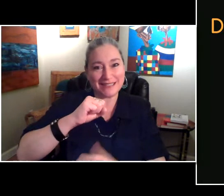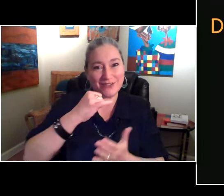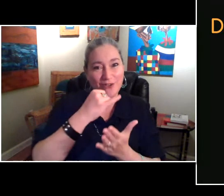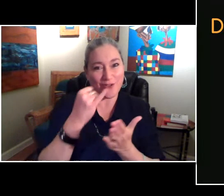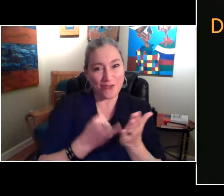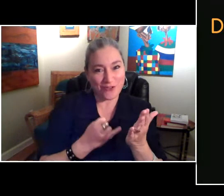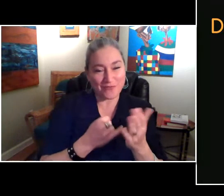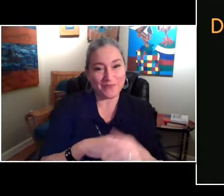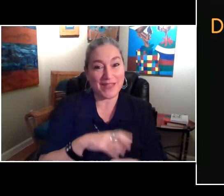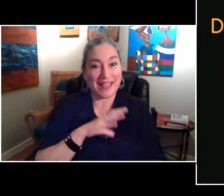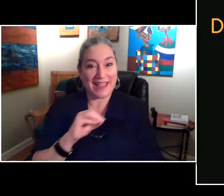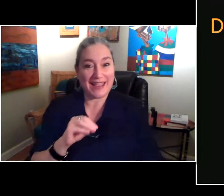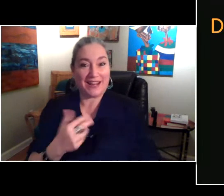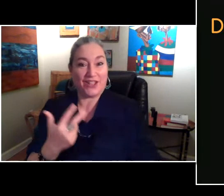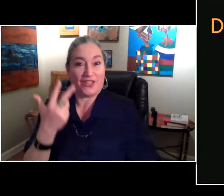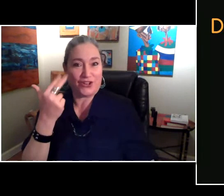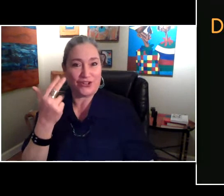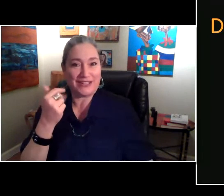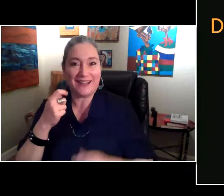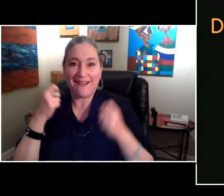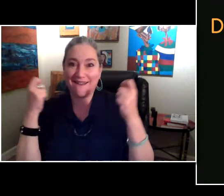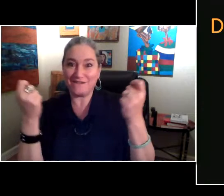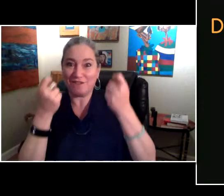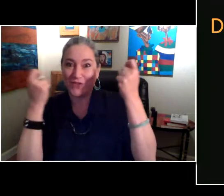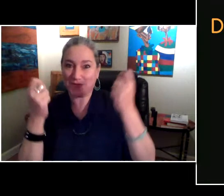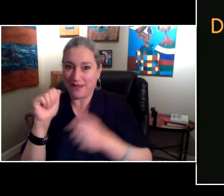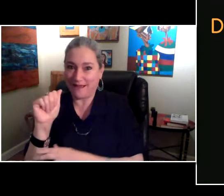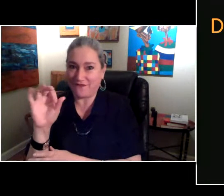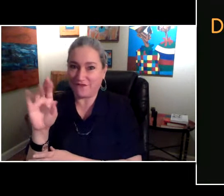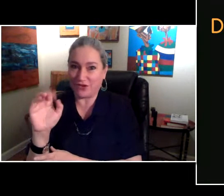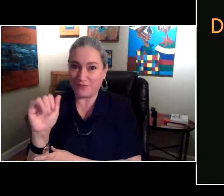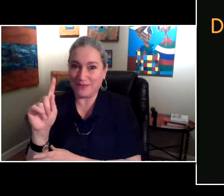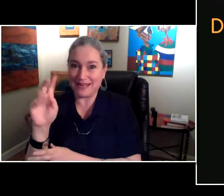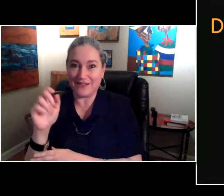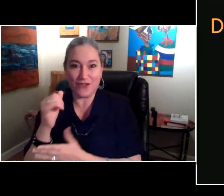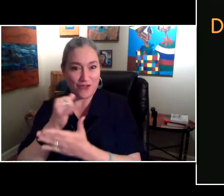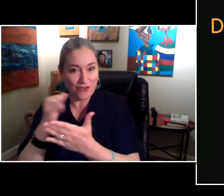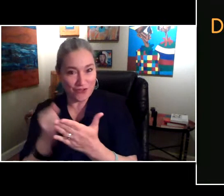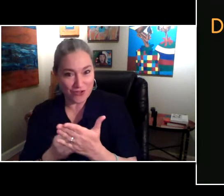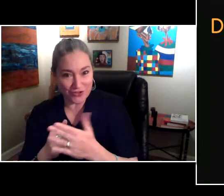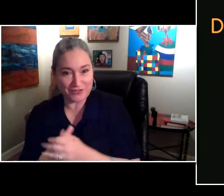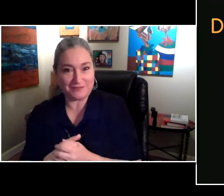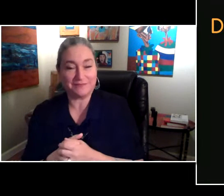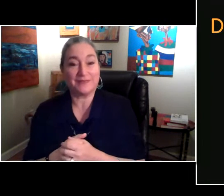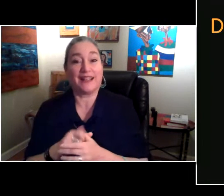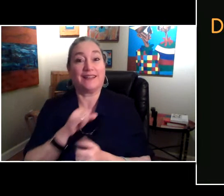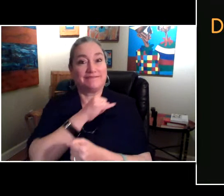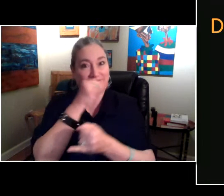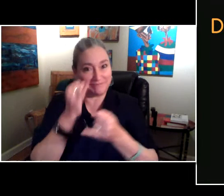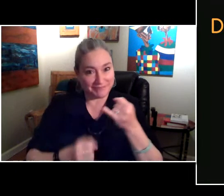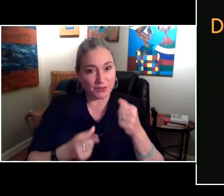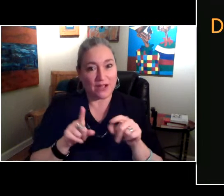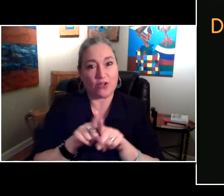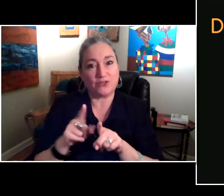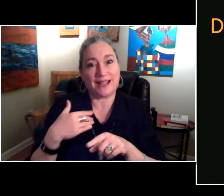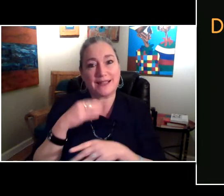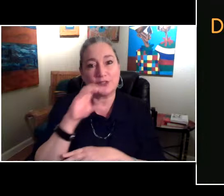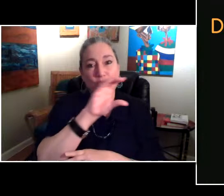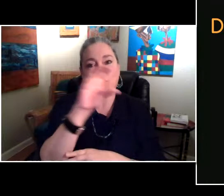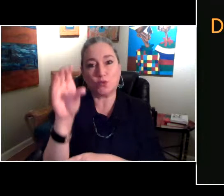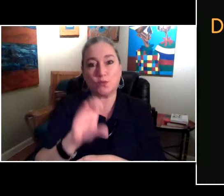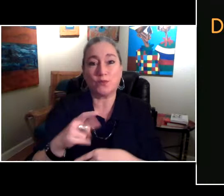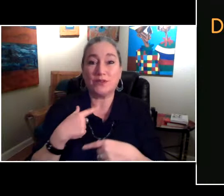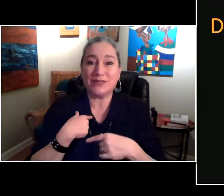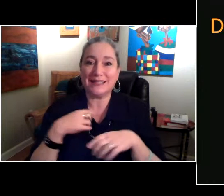That was another aspect of our data collection. The third piece was 13 resistance art pieces, and then